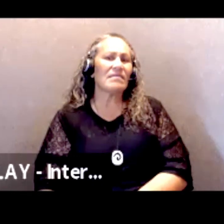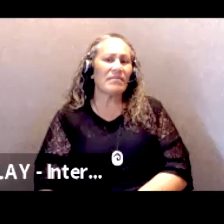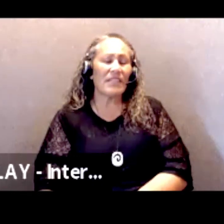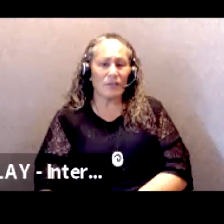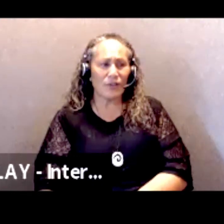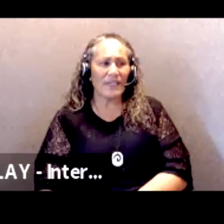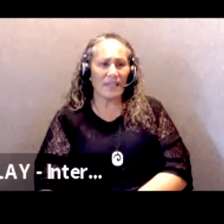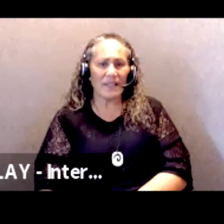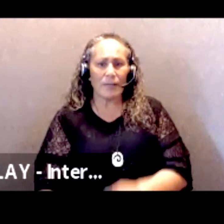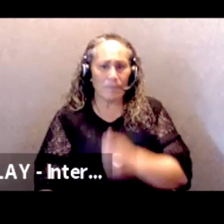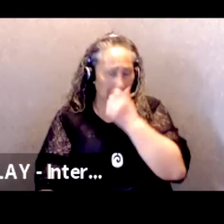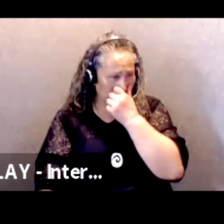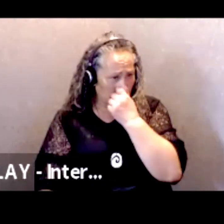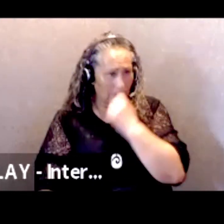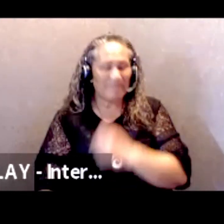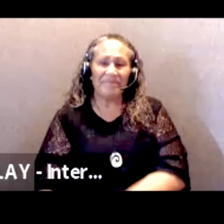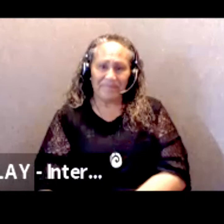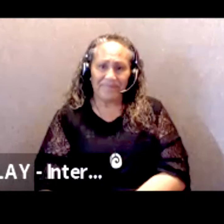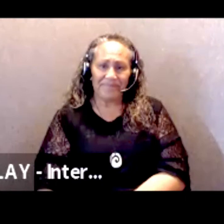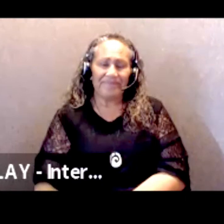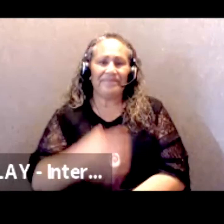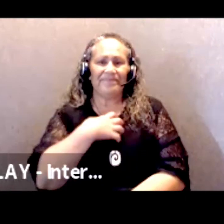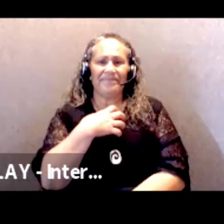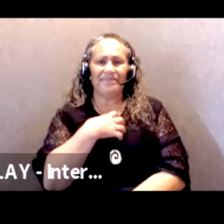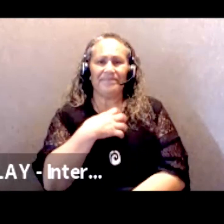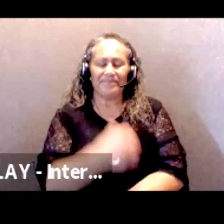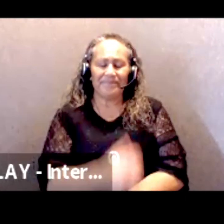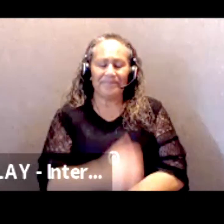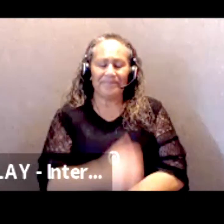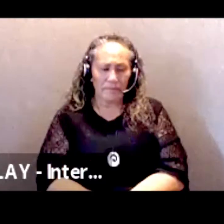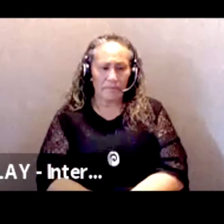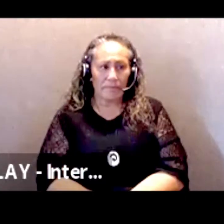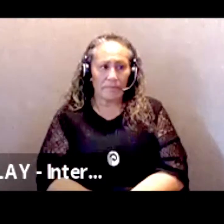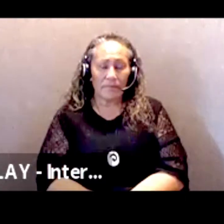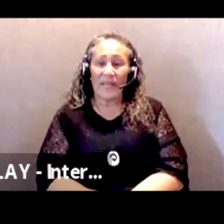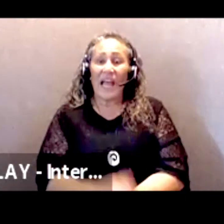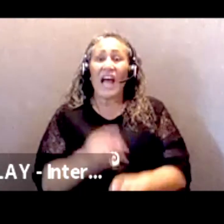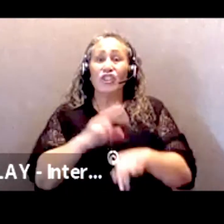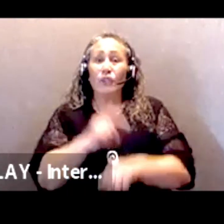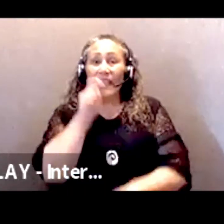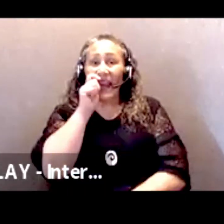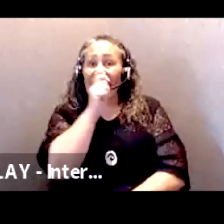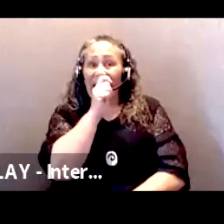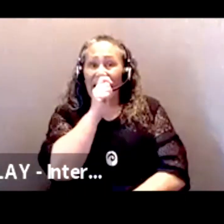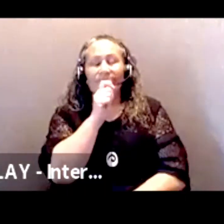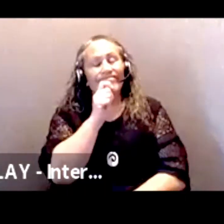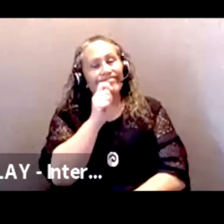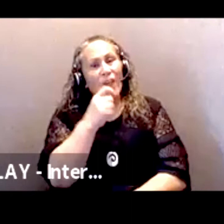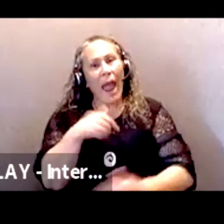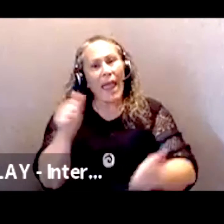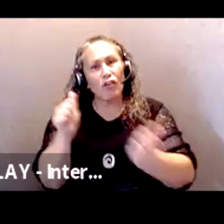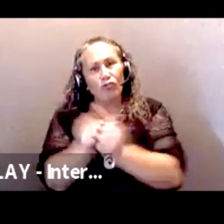that I was treated like that. Mm. Yeah, fair enough. Yeah. I agree with